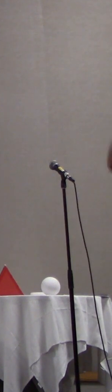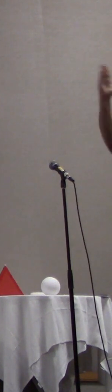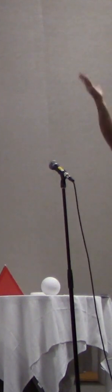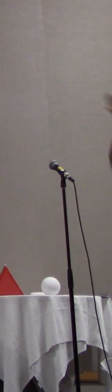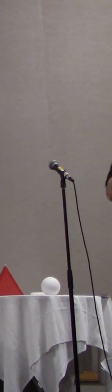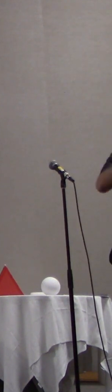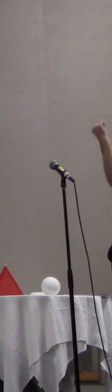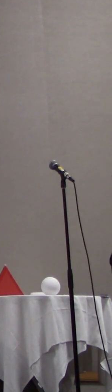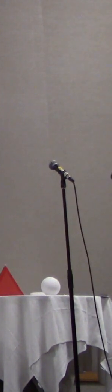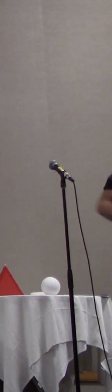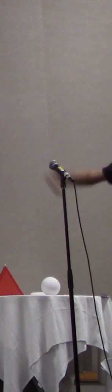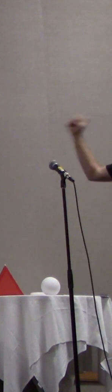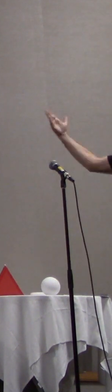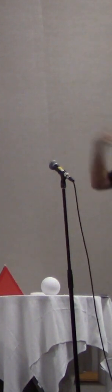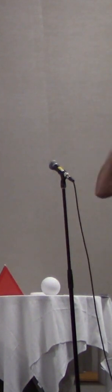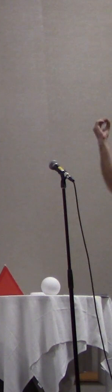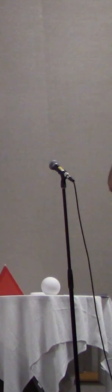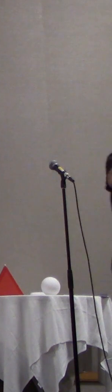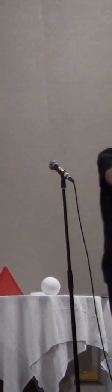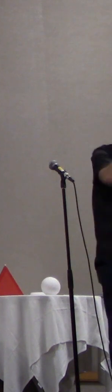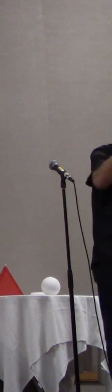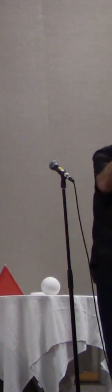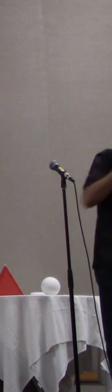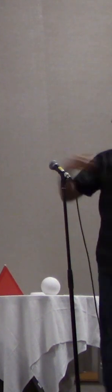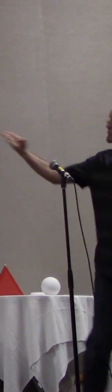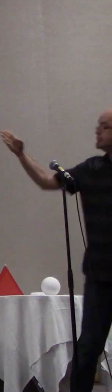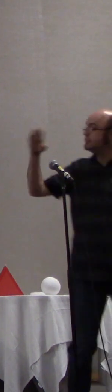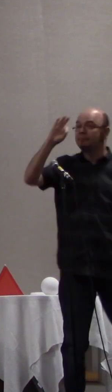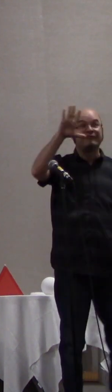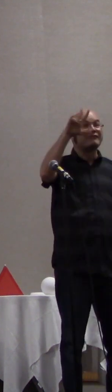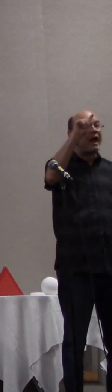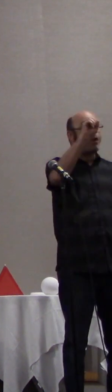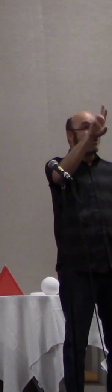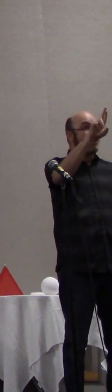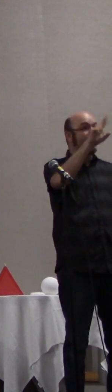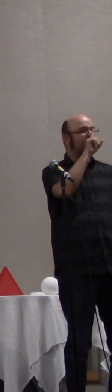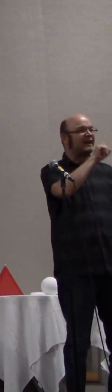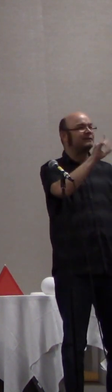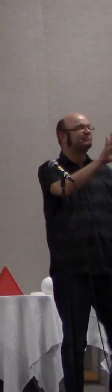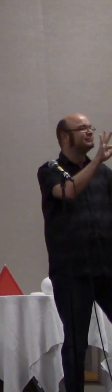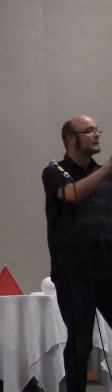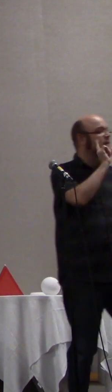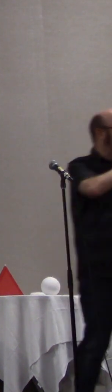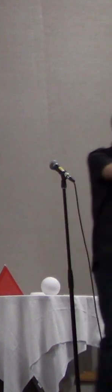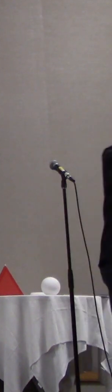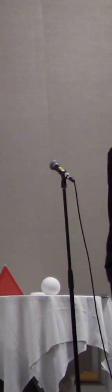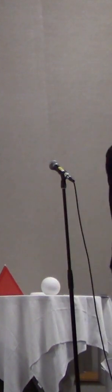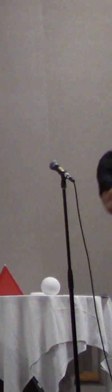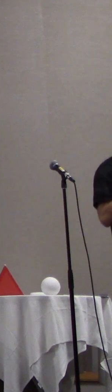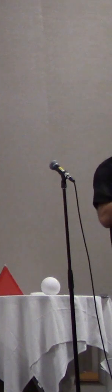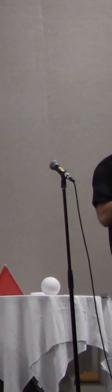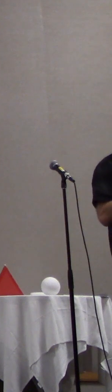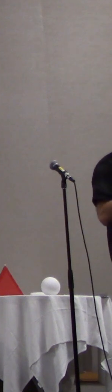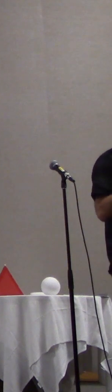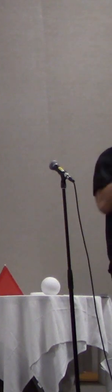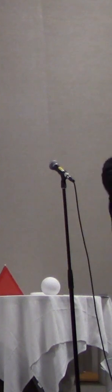But really, this is my sign language. So, the point is, I'm going to be teaching a workshop on what? Fact or fiction. It's related to